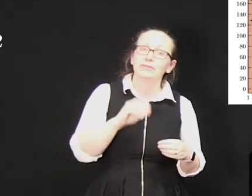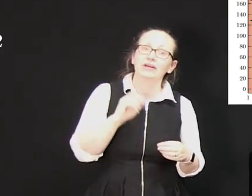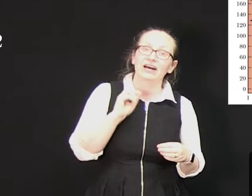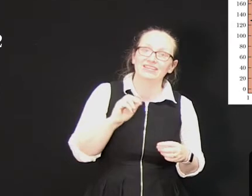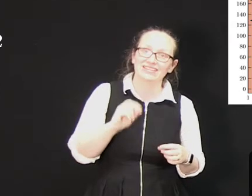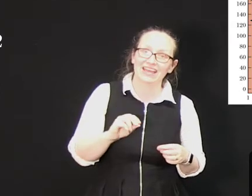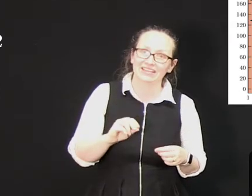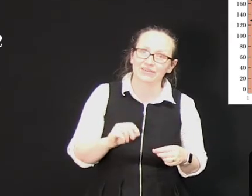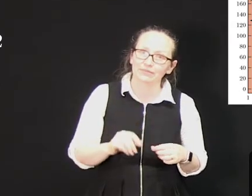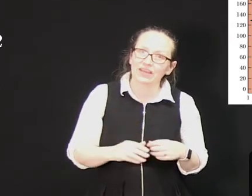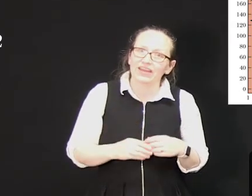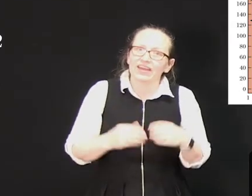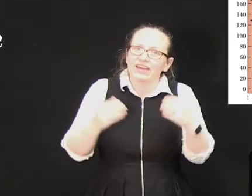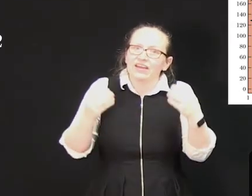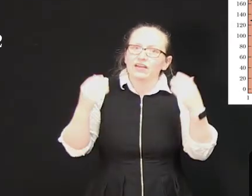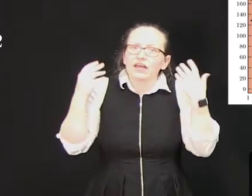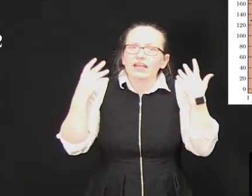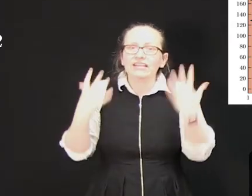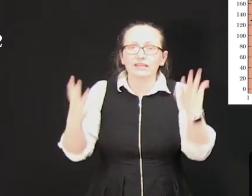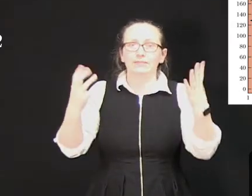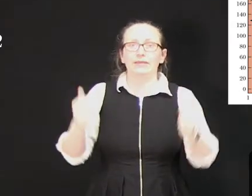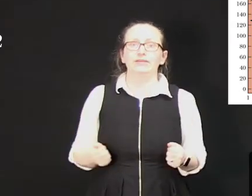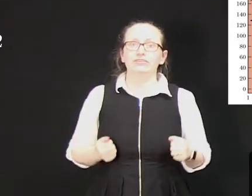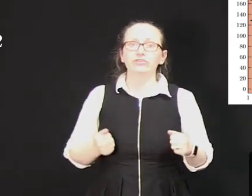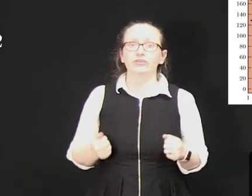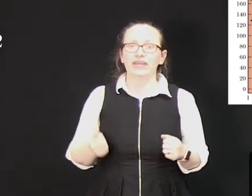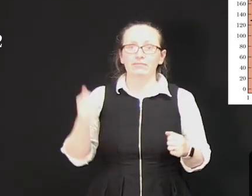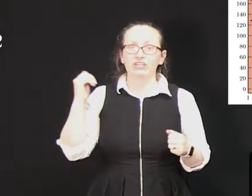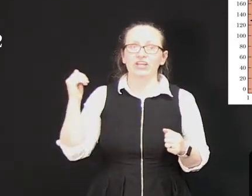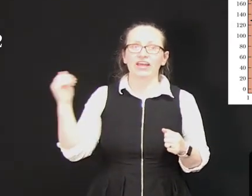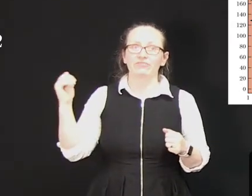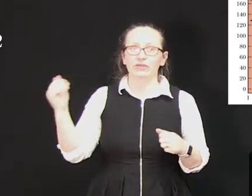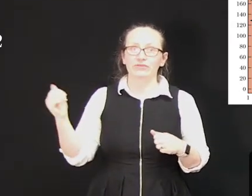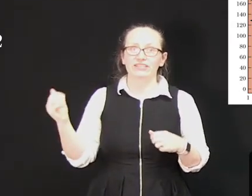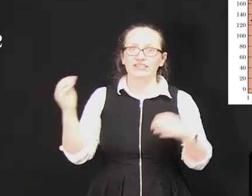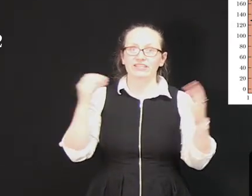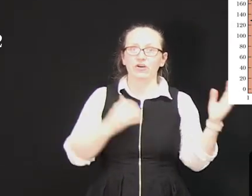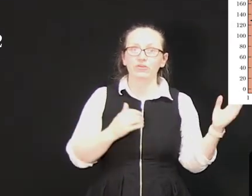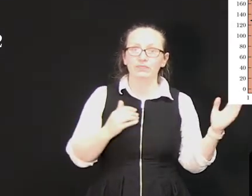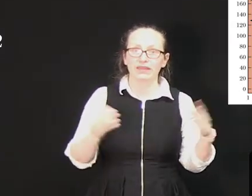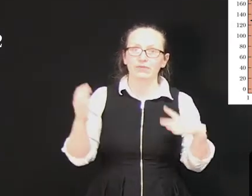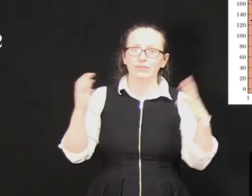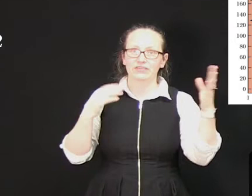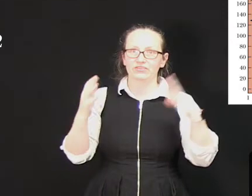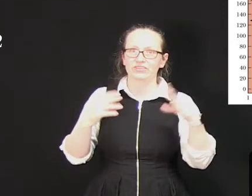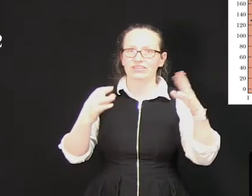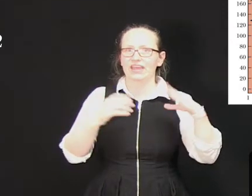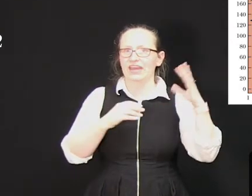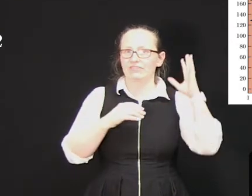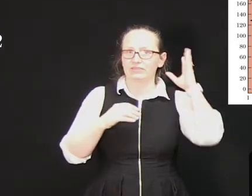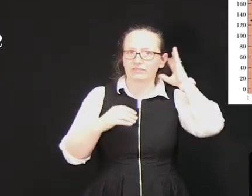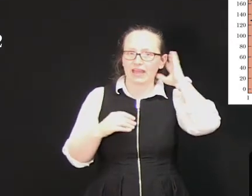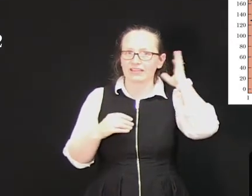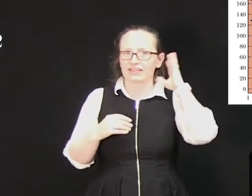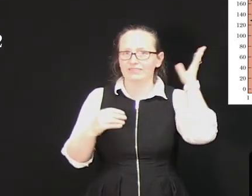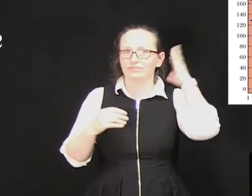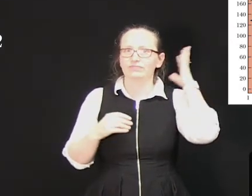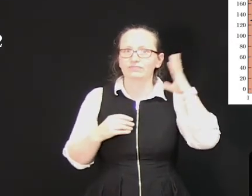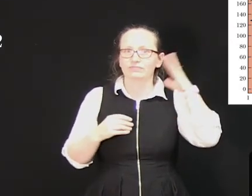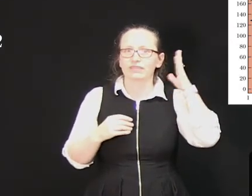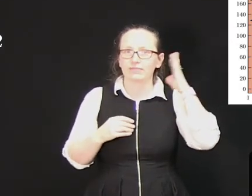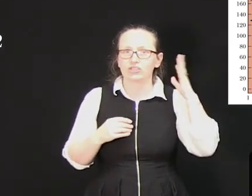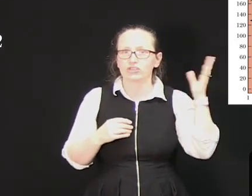which people can't detect. Younger people can also hear much higher frequencies than old people because they haven't had